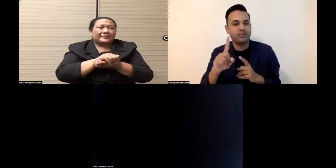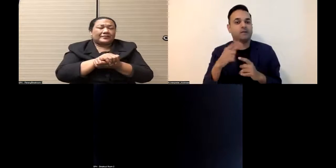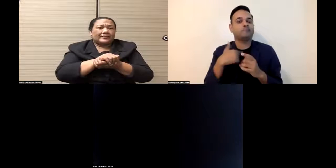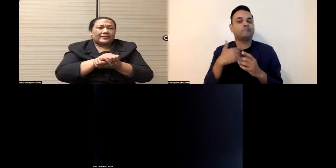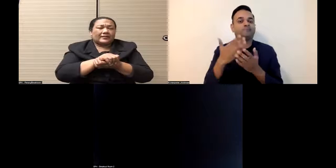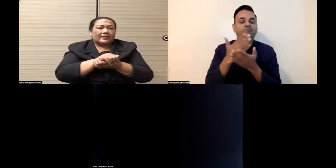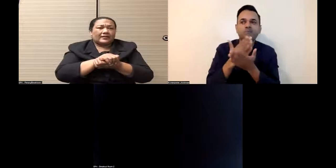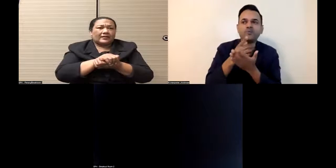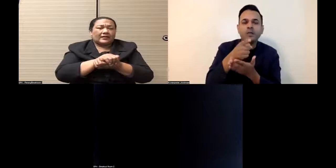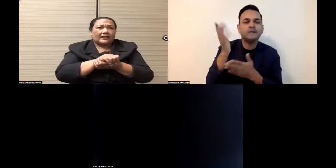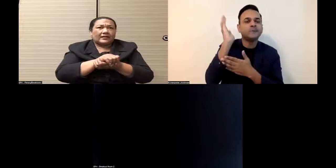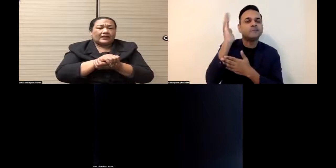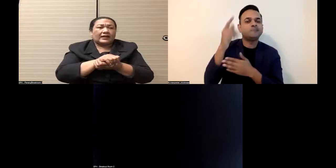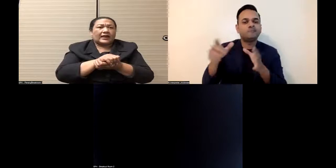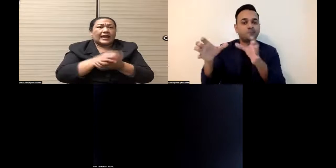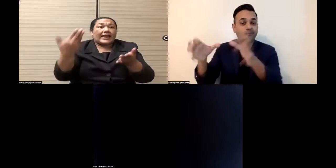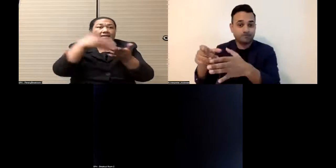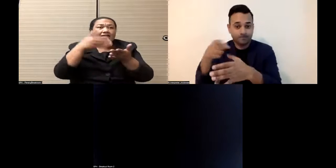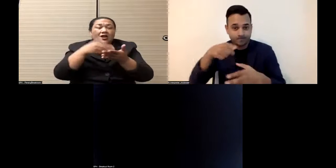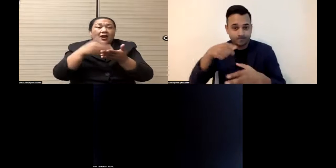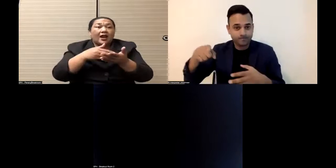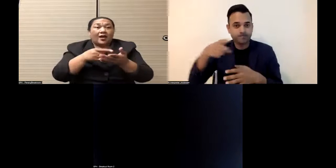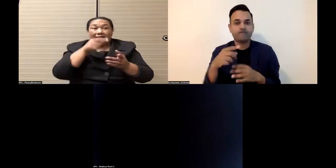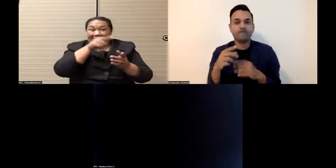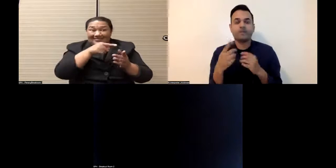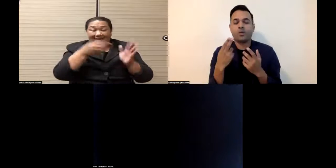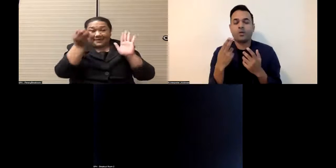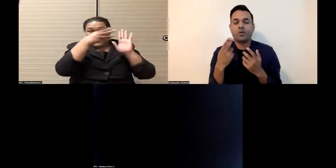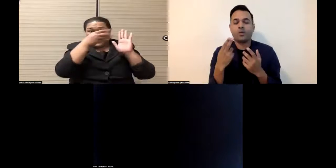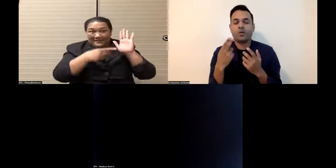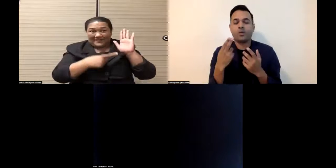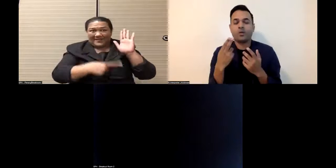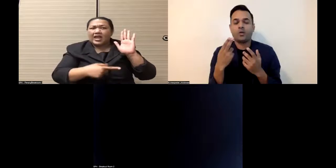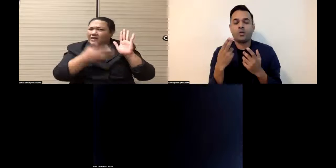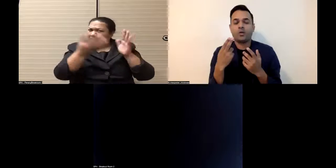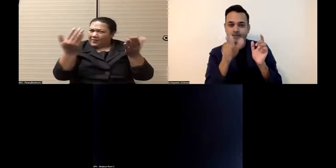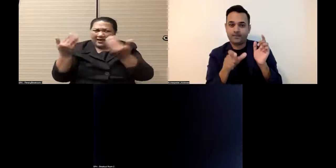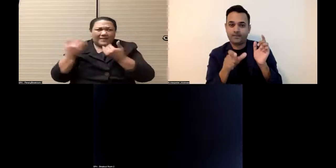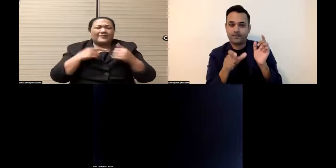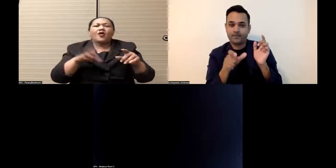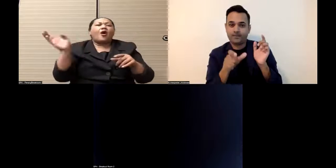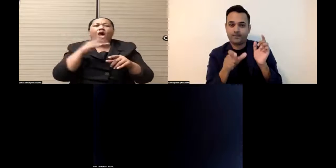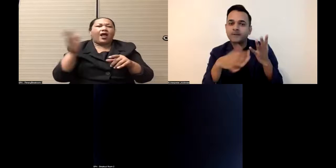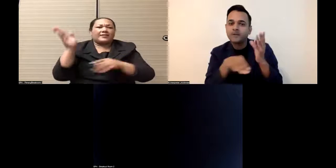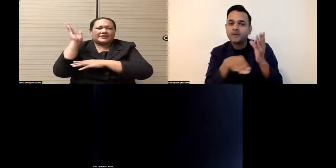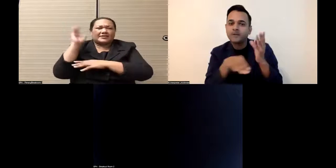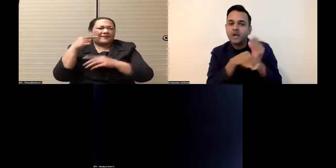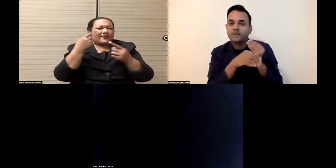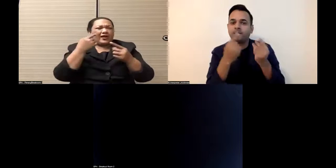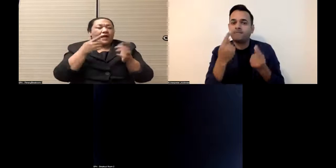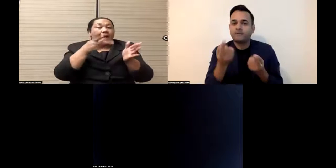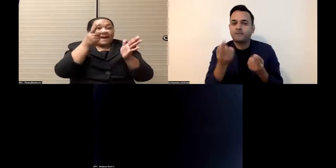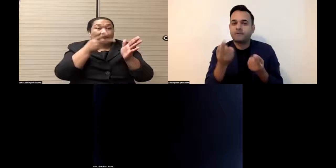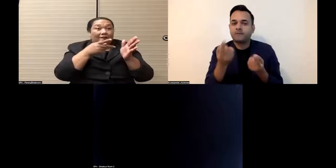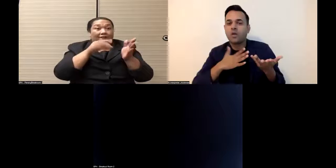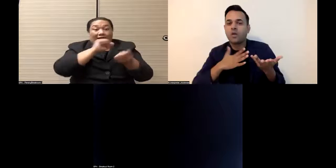any input from the presenters who were a part of the session if I have in any way done injustice to